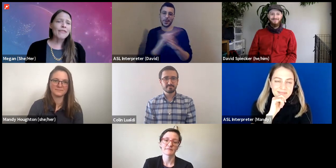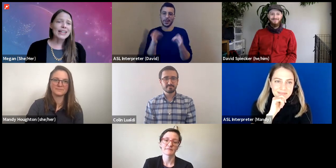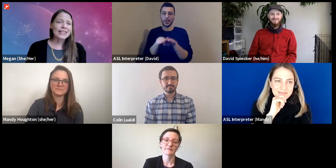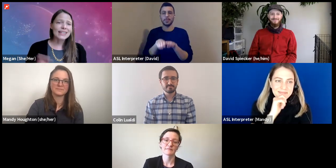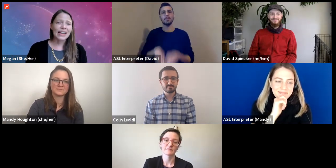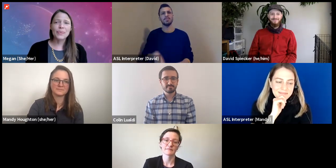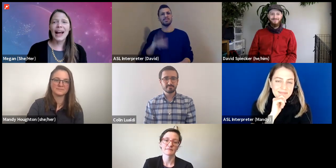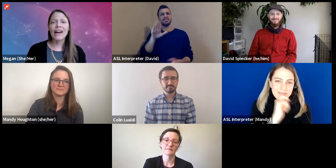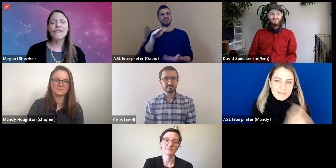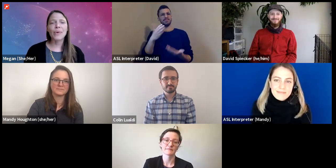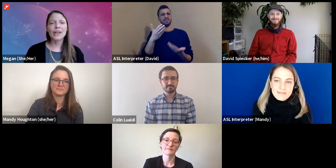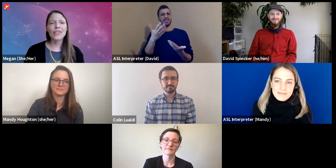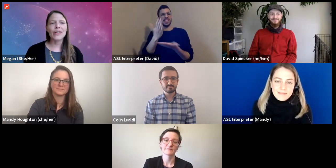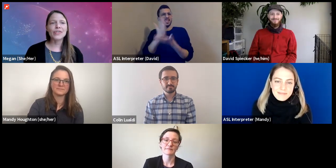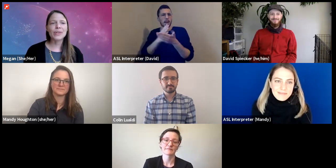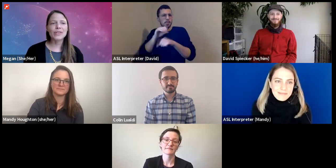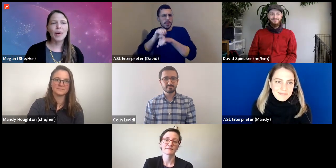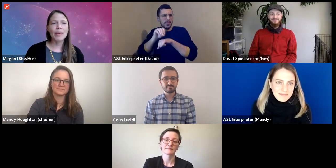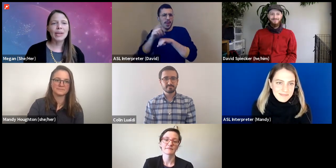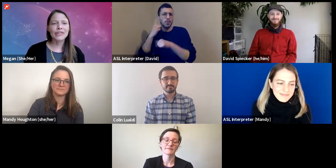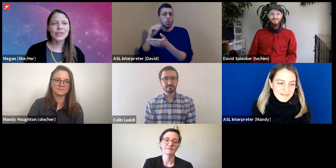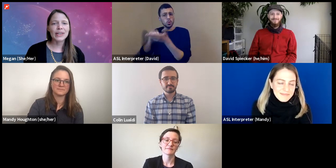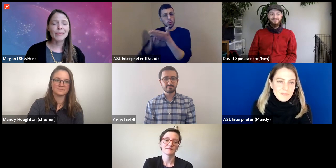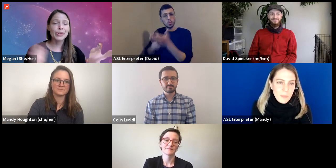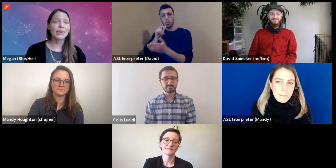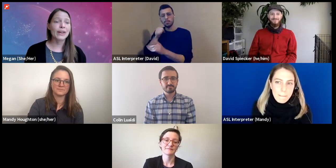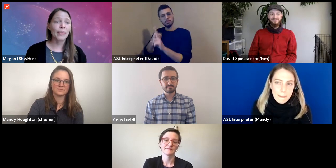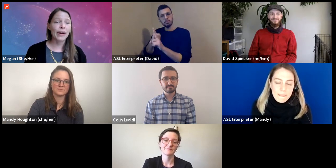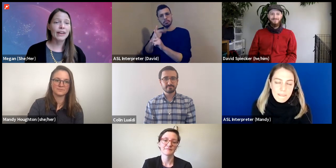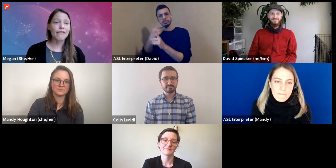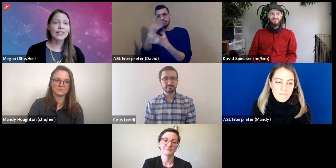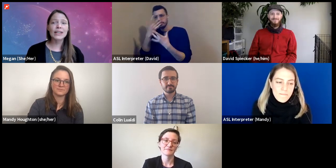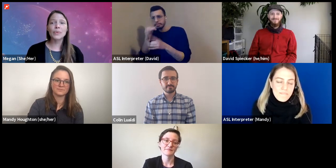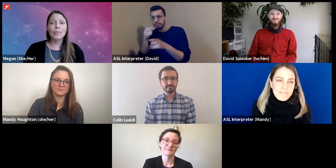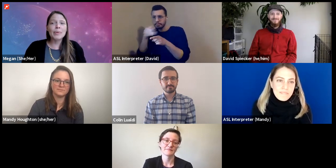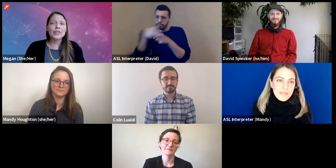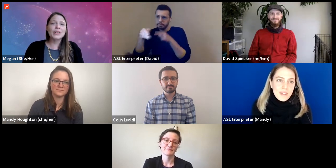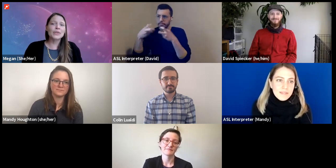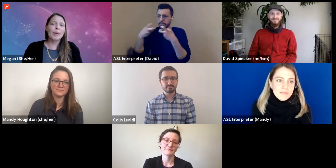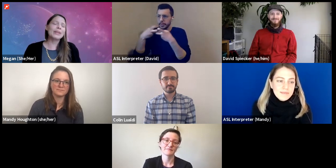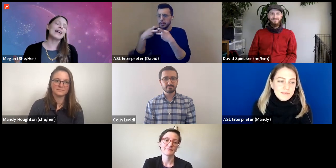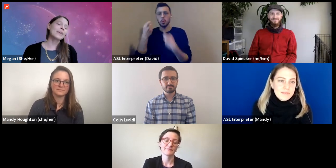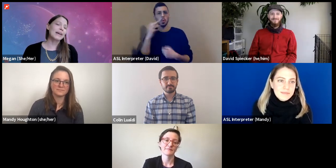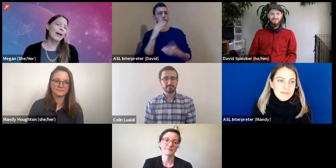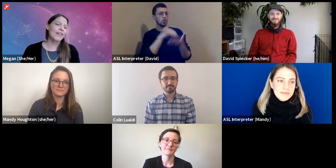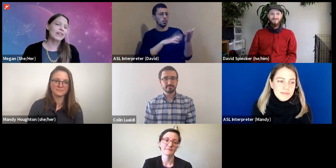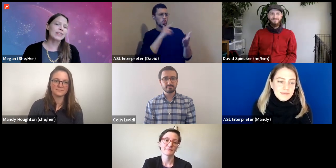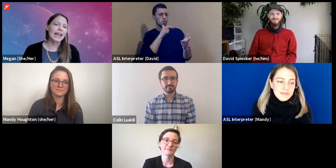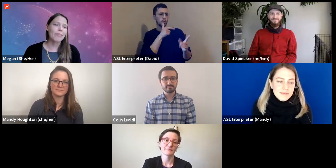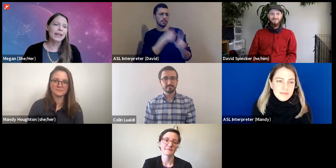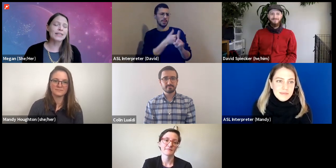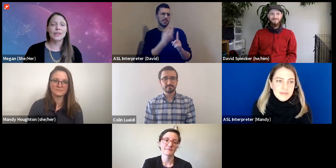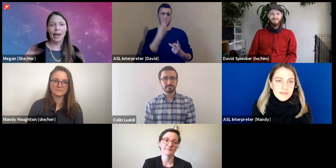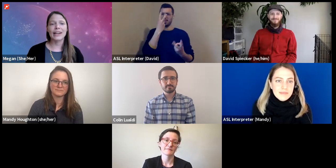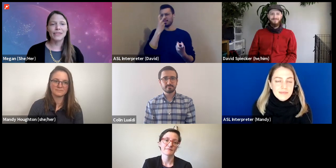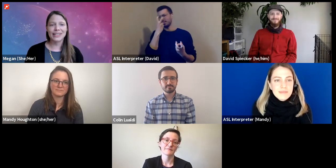what's some advice that you would have for either students who are maybe interested in pursuing a career in physics, or maybe students who might be doubting a path in